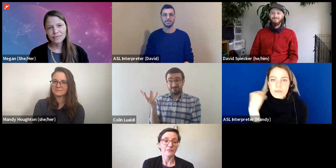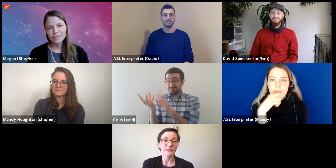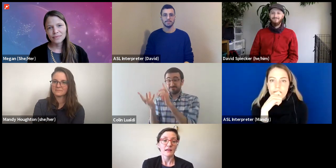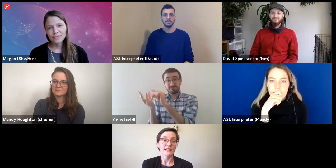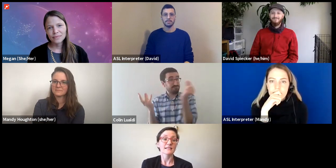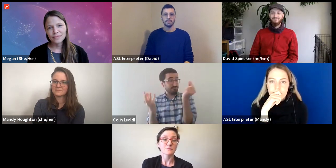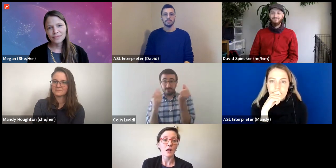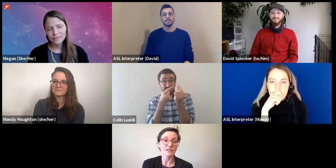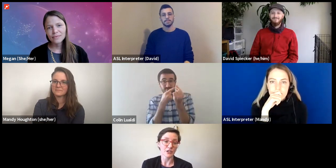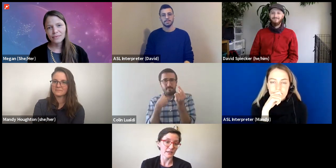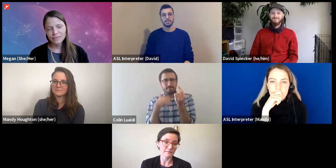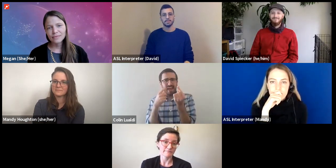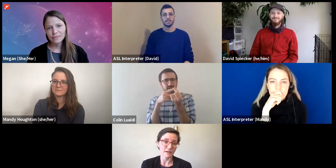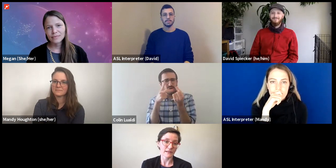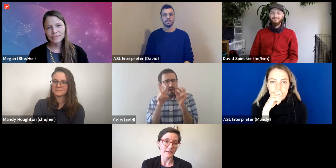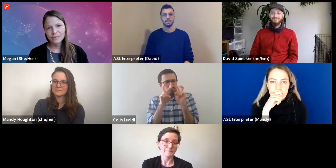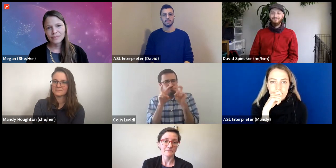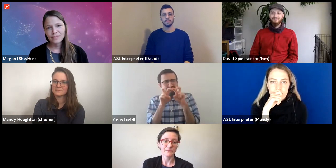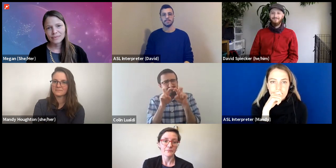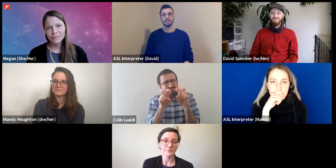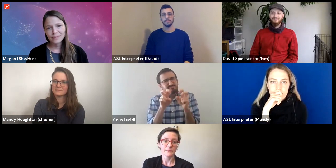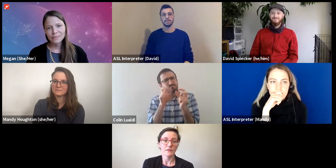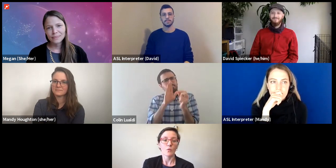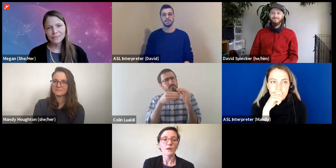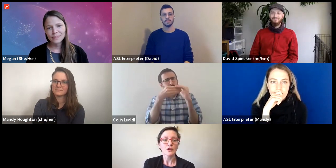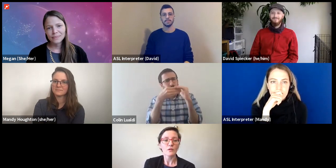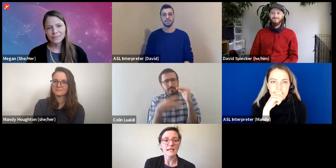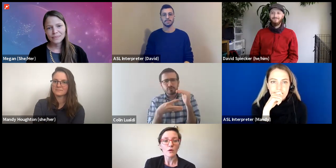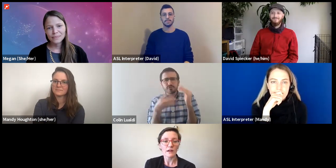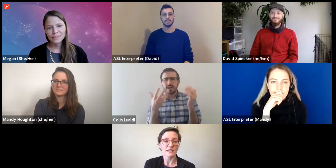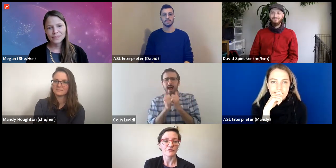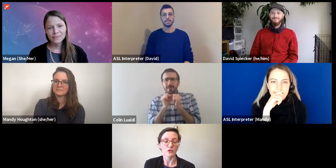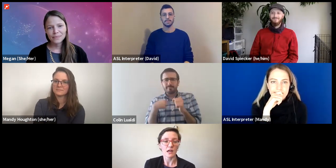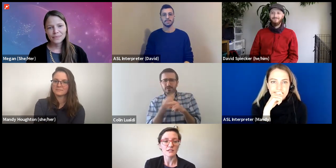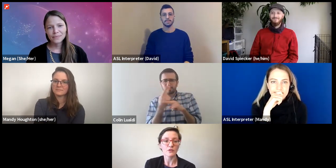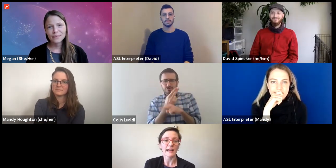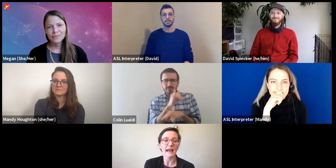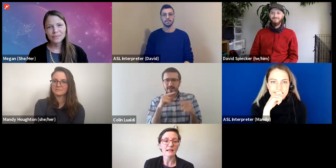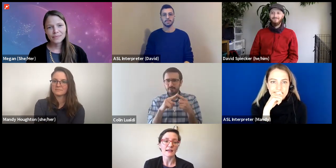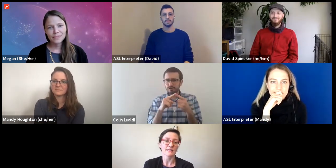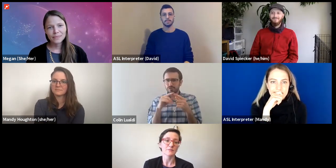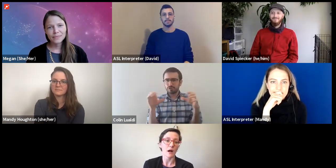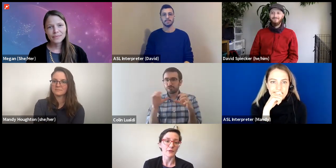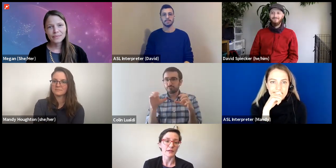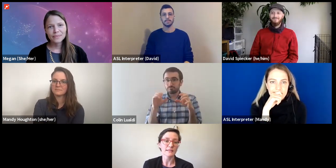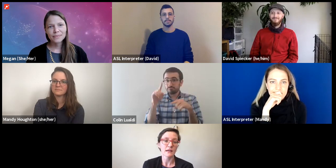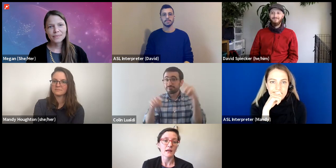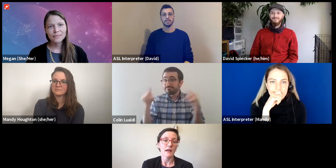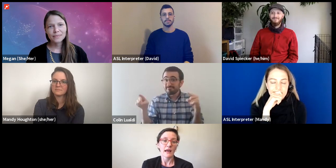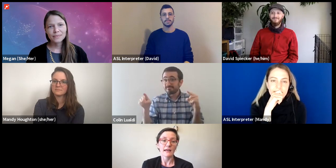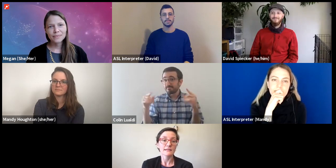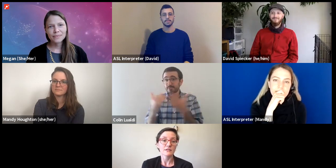light. That's the smallest unit of light. Once you take one of these photons, you can analyze its